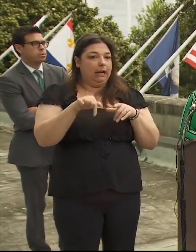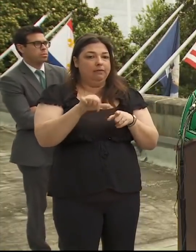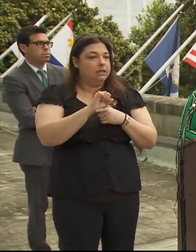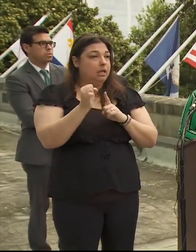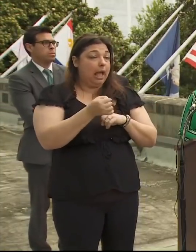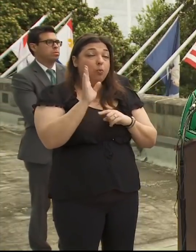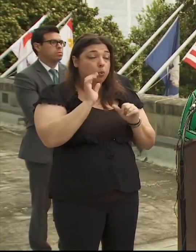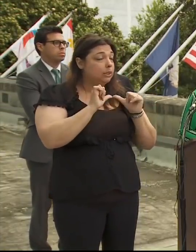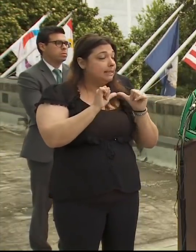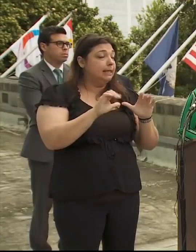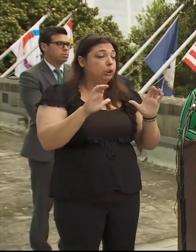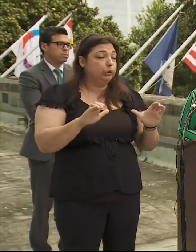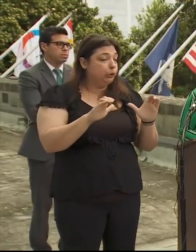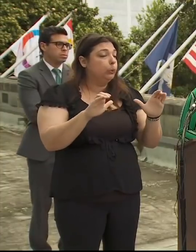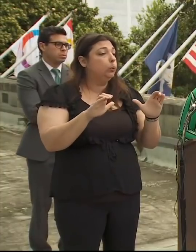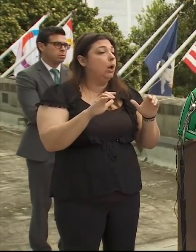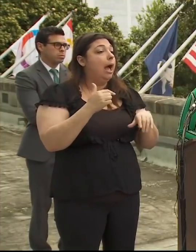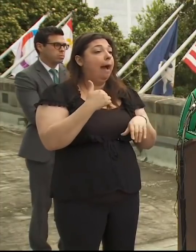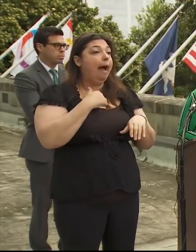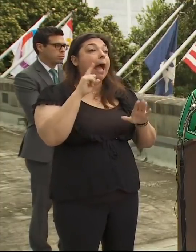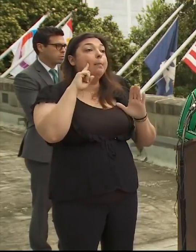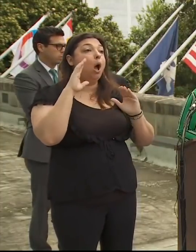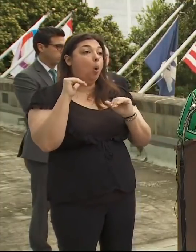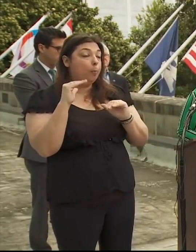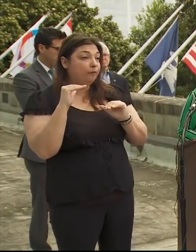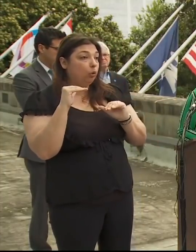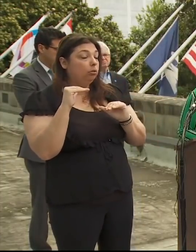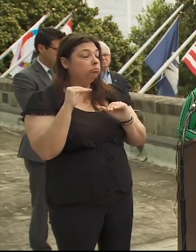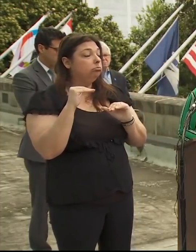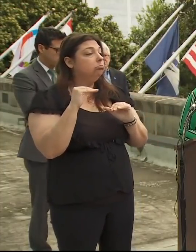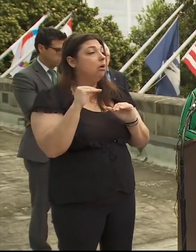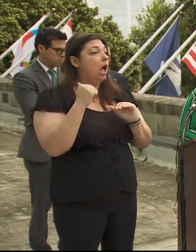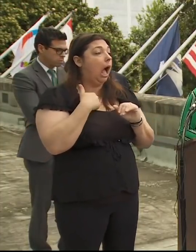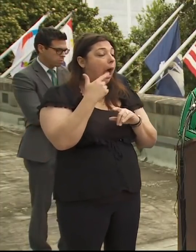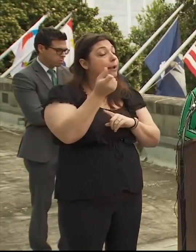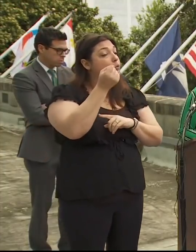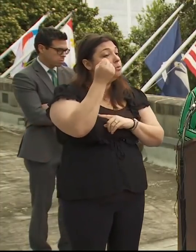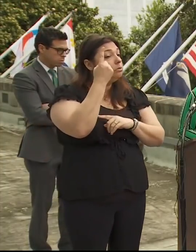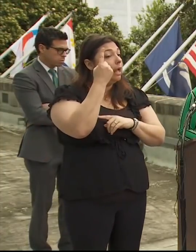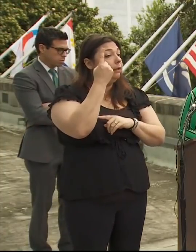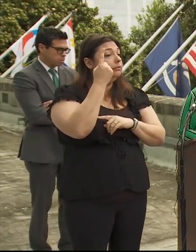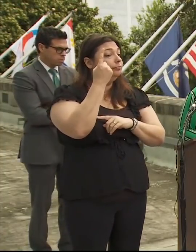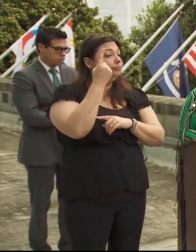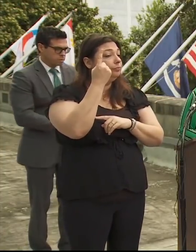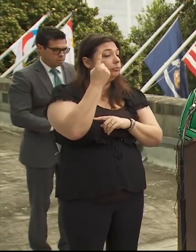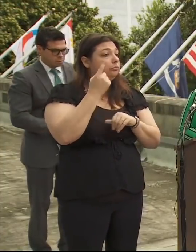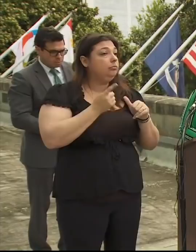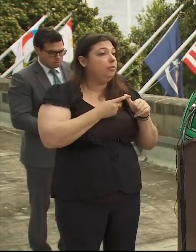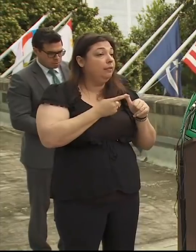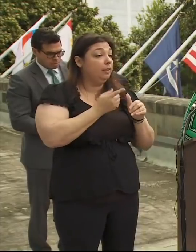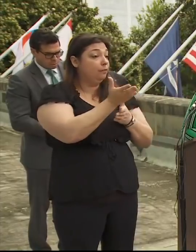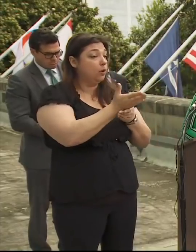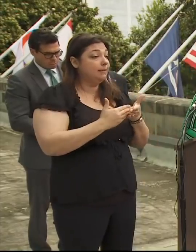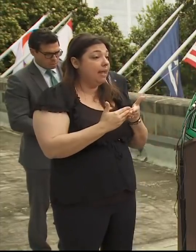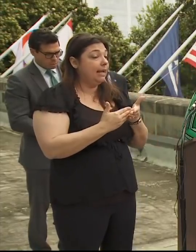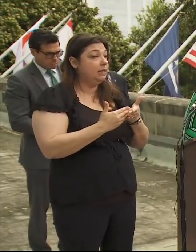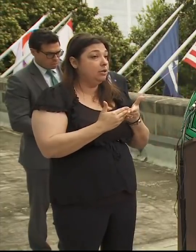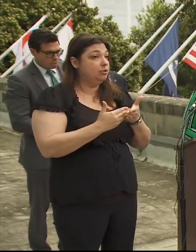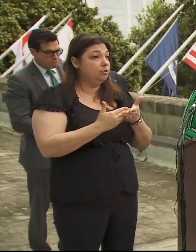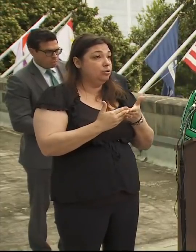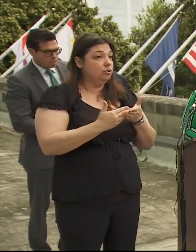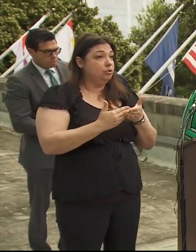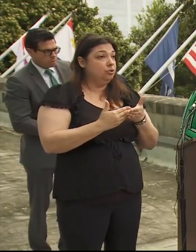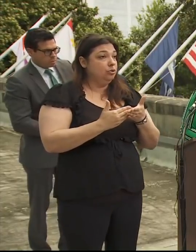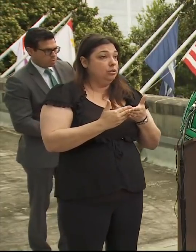and we'll continue to do that. I am hopeful. I understand that the first phase of a package has passed out